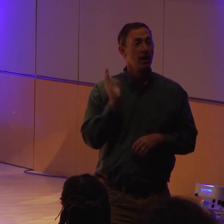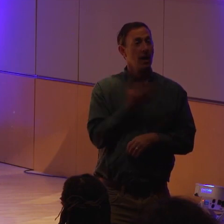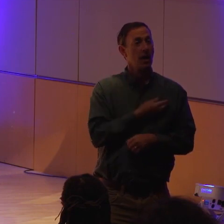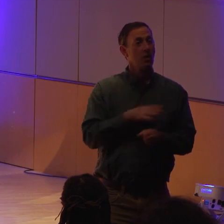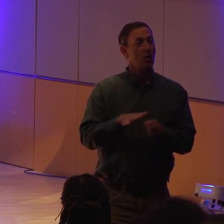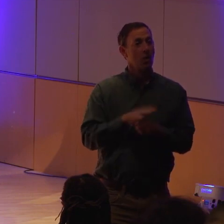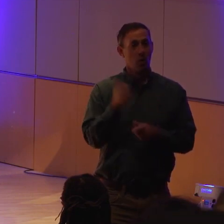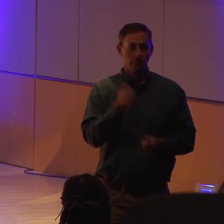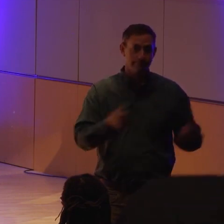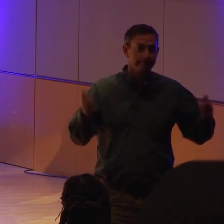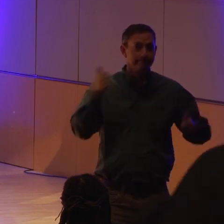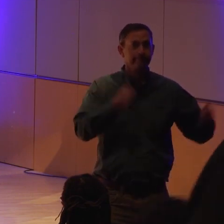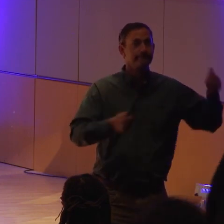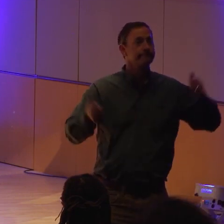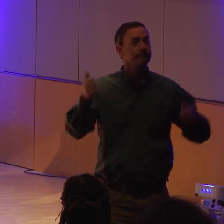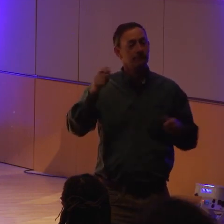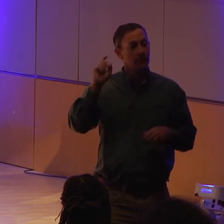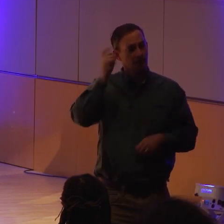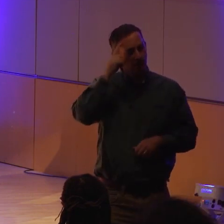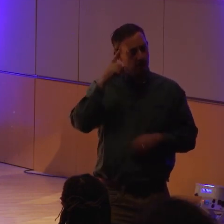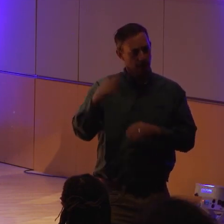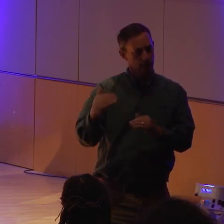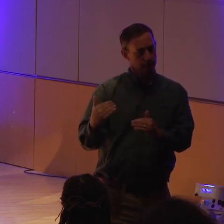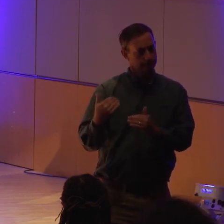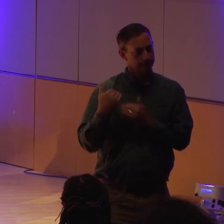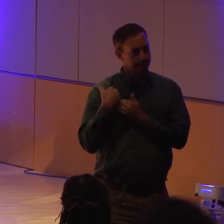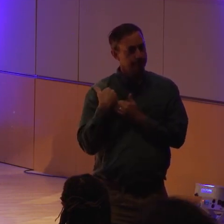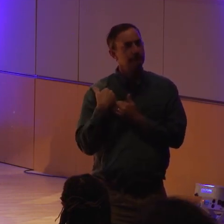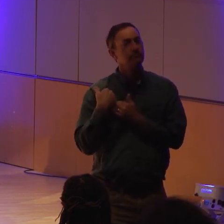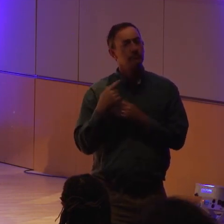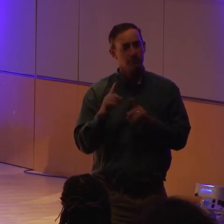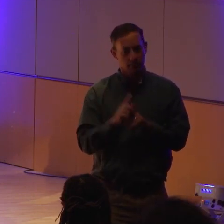leaders and local governments accountable.